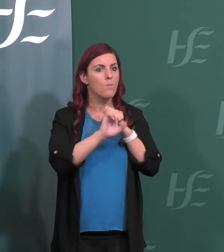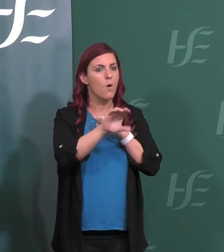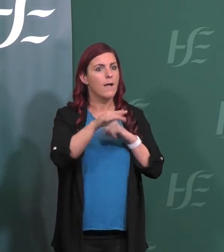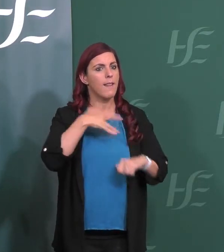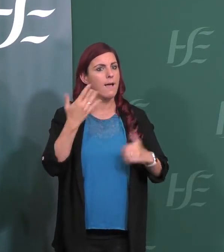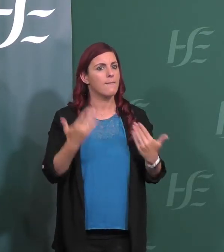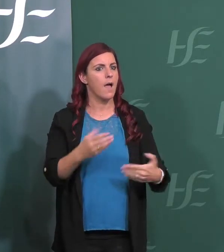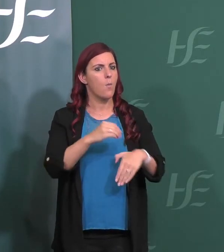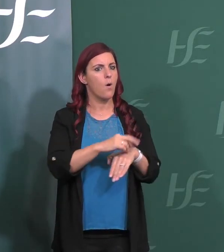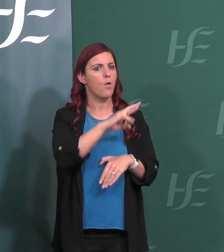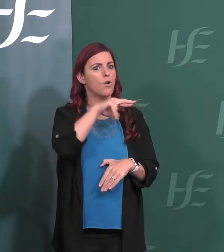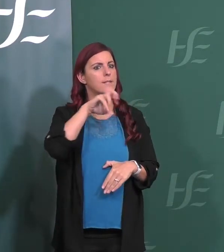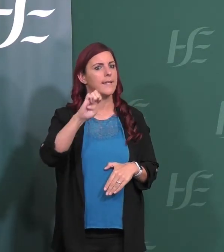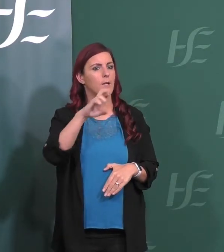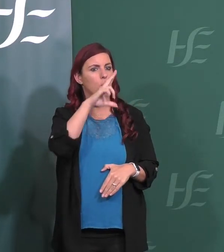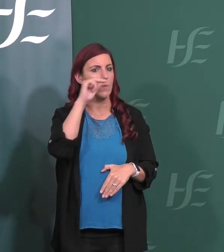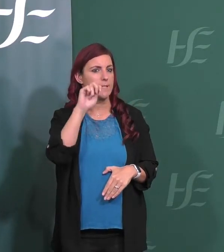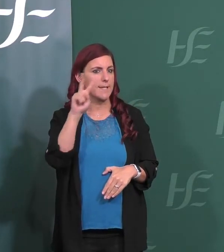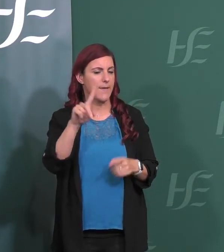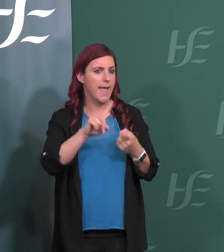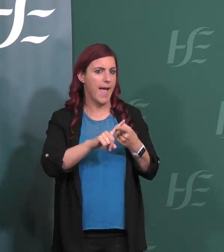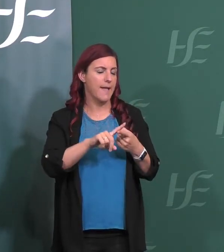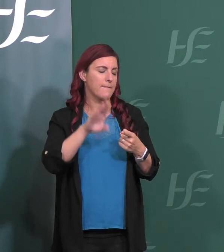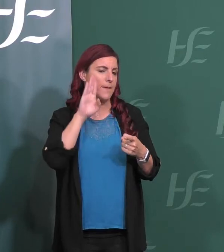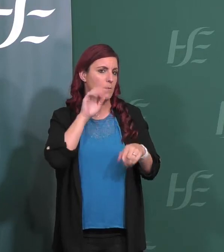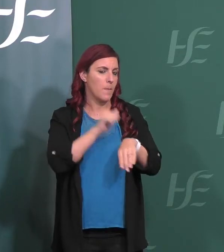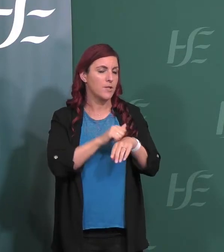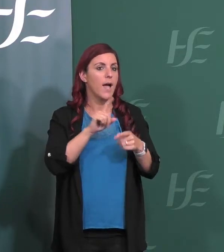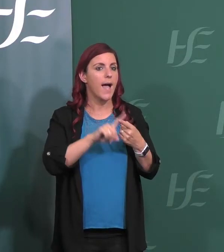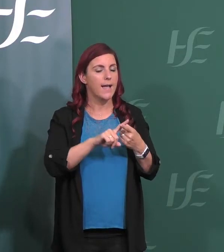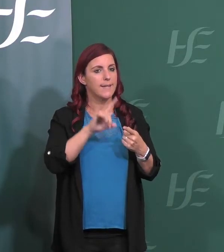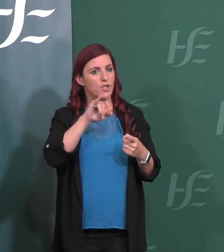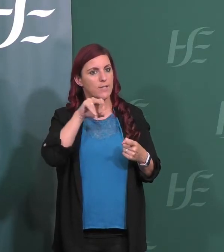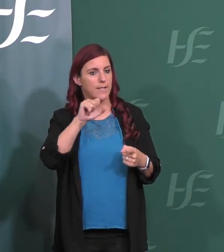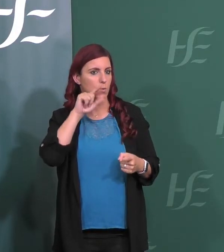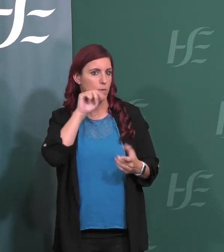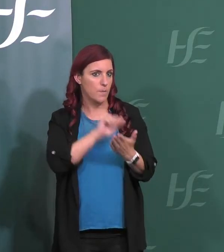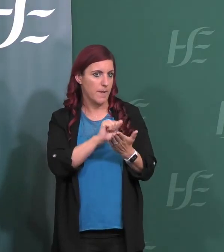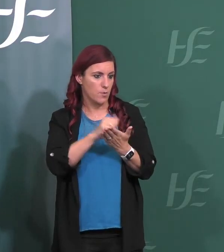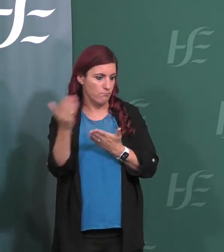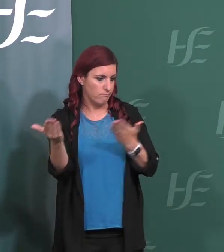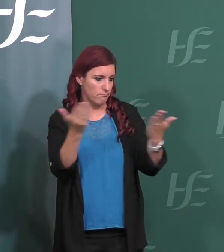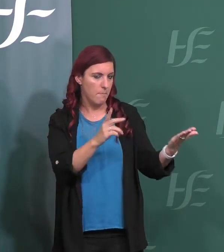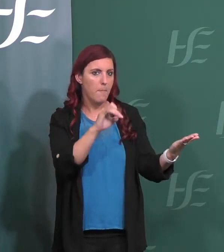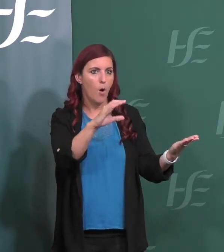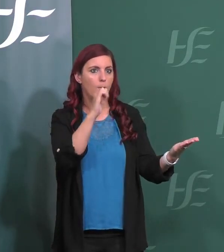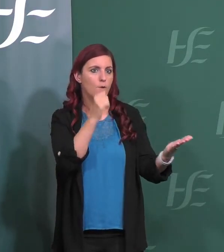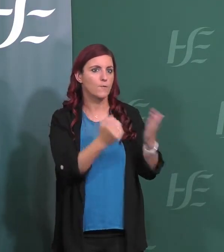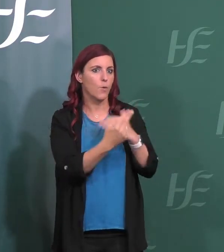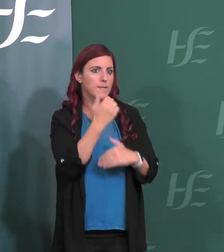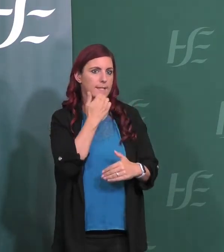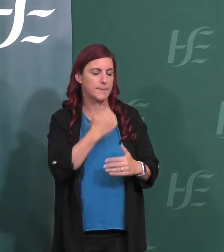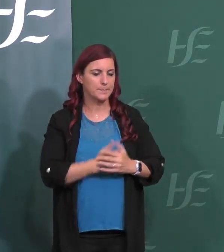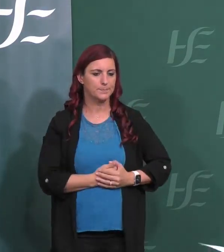on the RT News channel and on the HSE Twitter feed. And could I ask Paul first to give his weekly update?